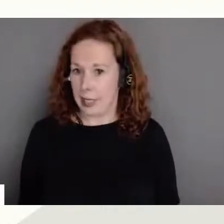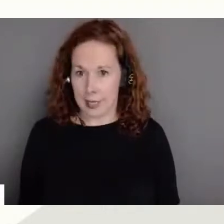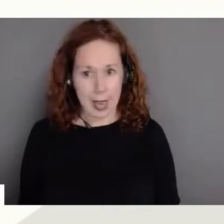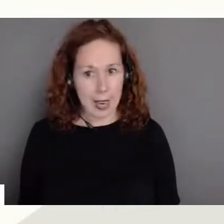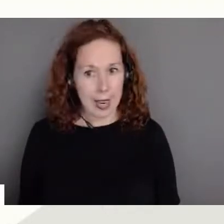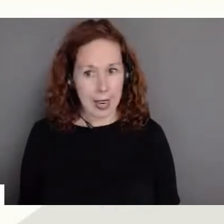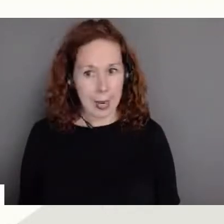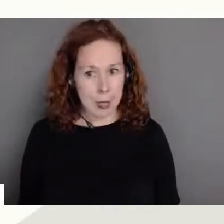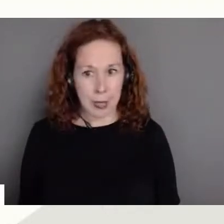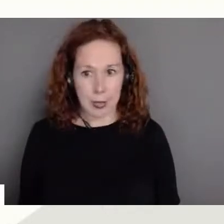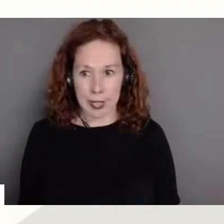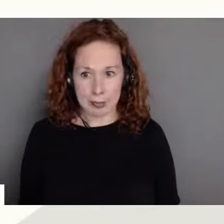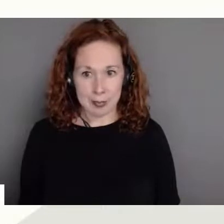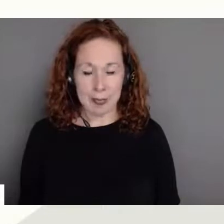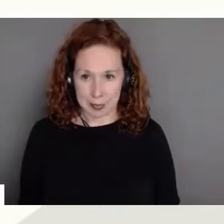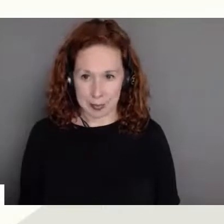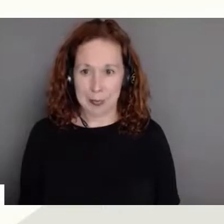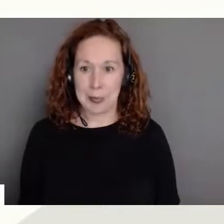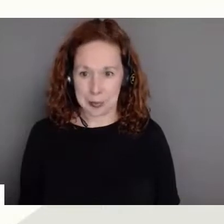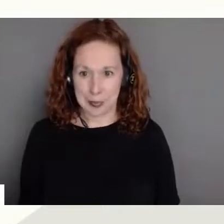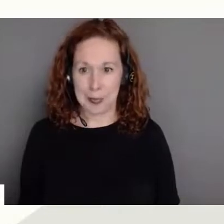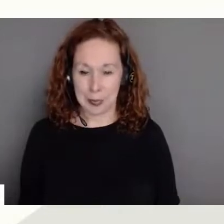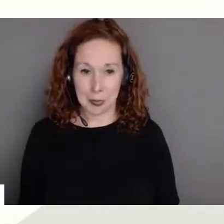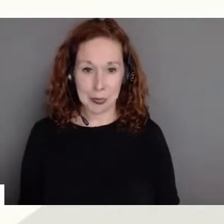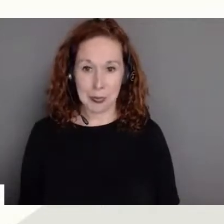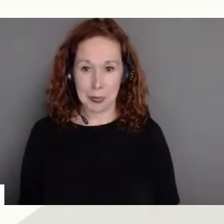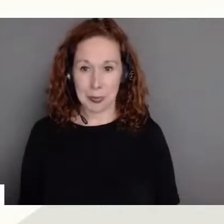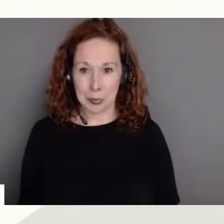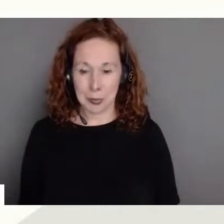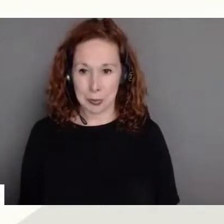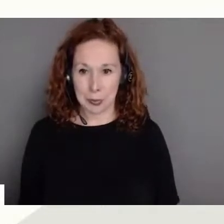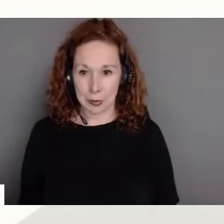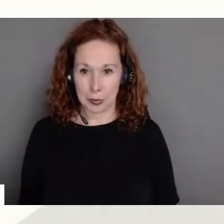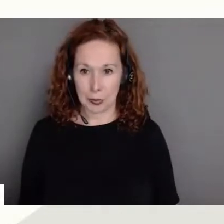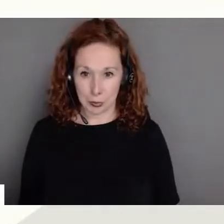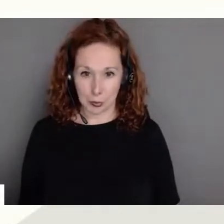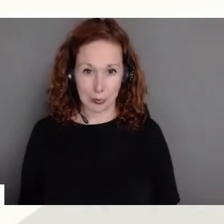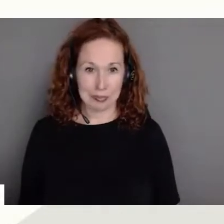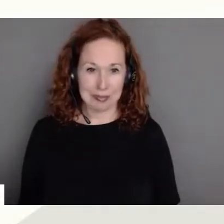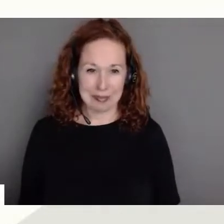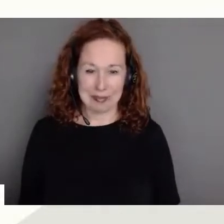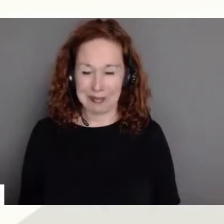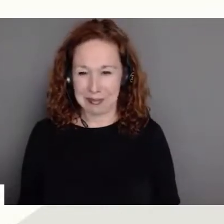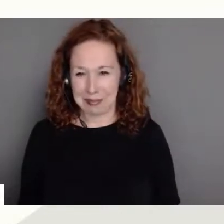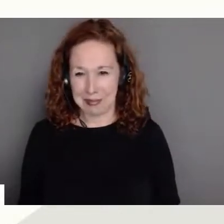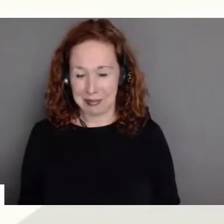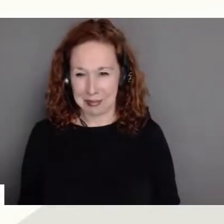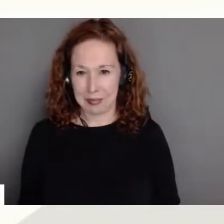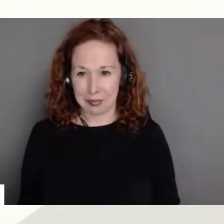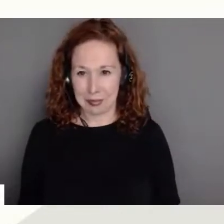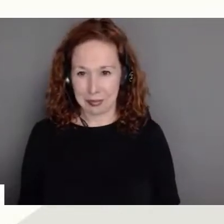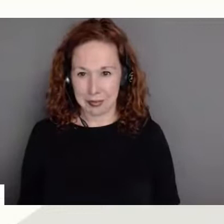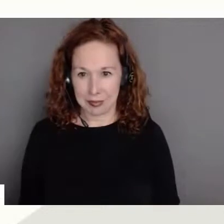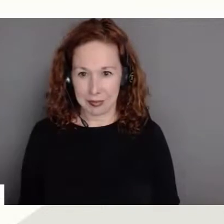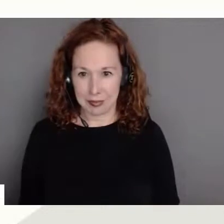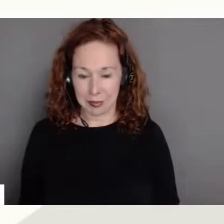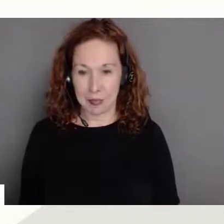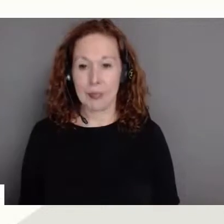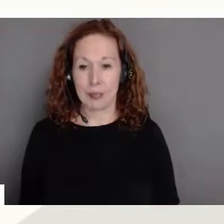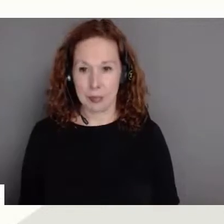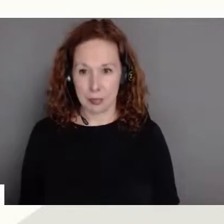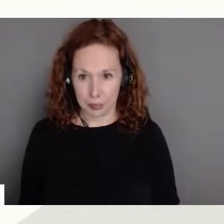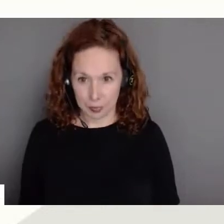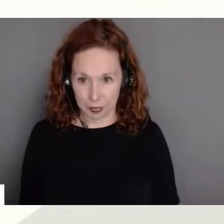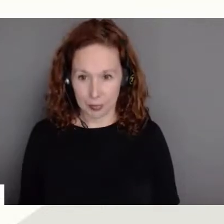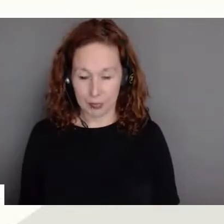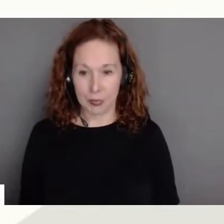it. So I get it. I get it. Absolutely. Um, I want to go into your story first to kick it off about how you fell into this beautiful